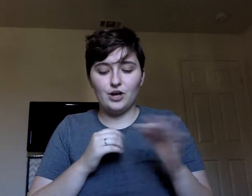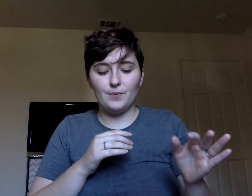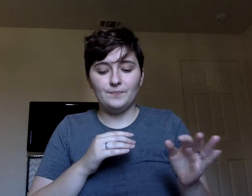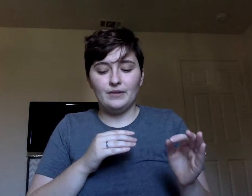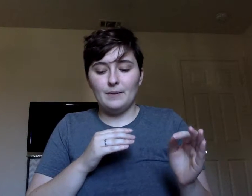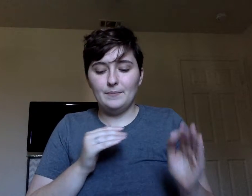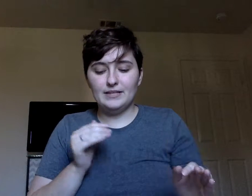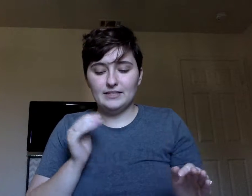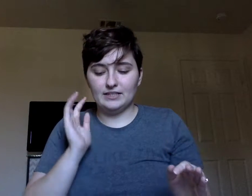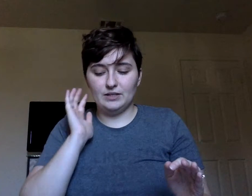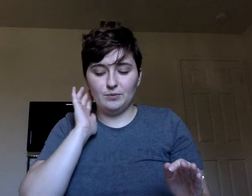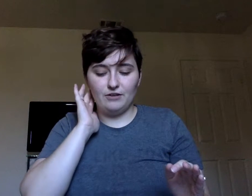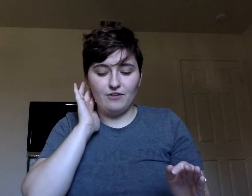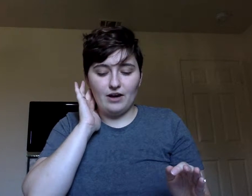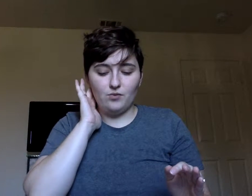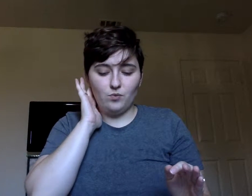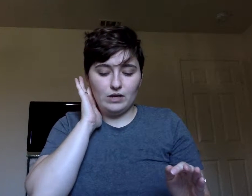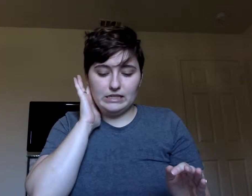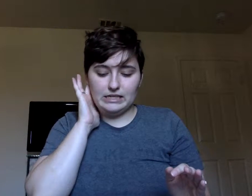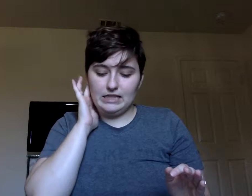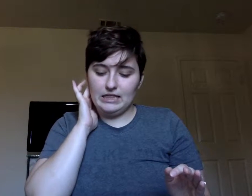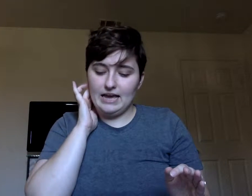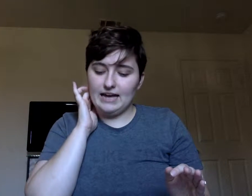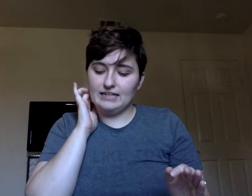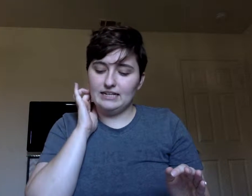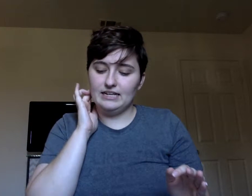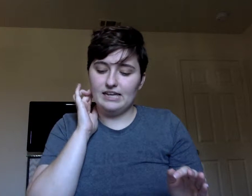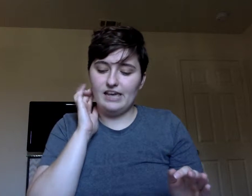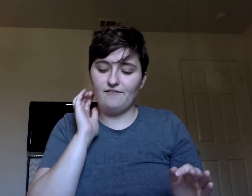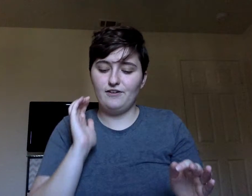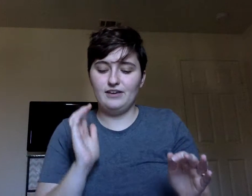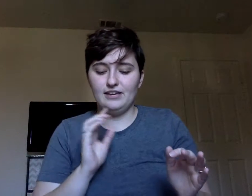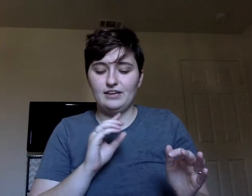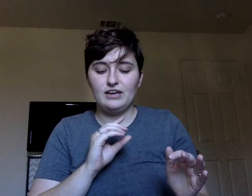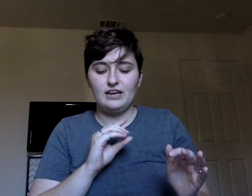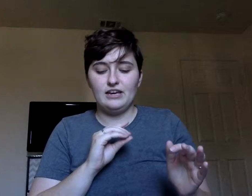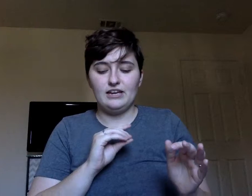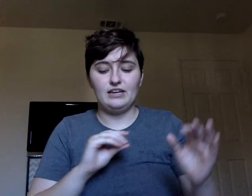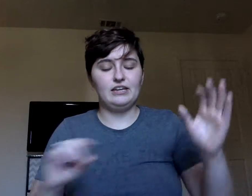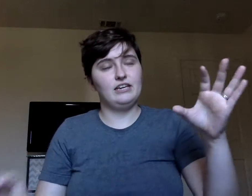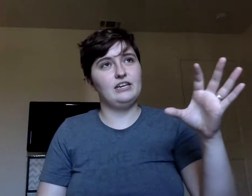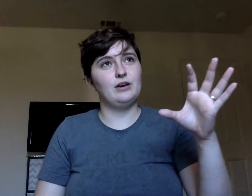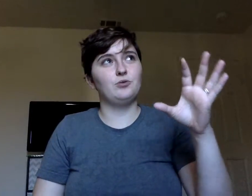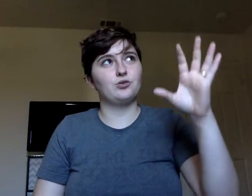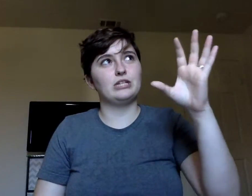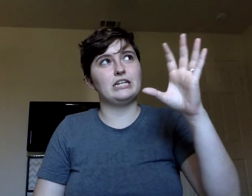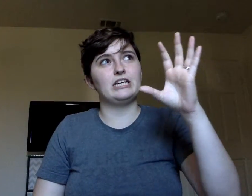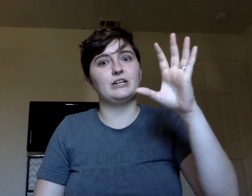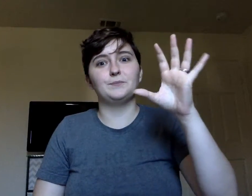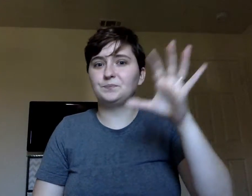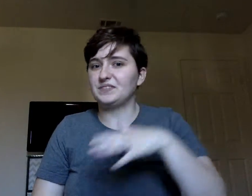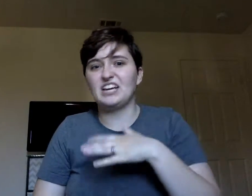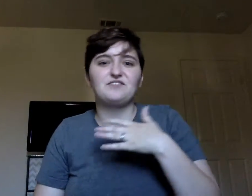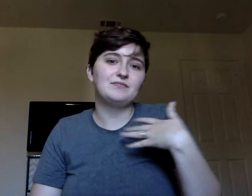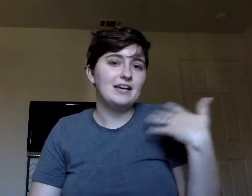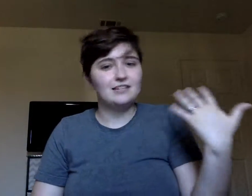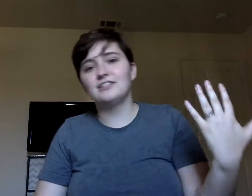So basically, what he found was that if it would only take him like 6